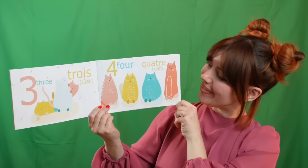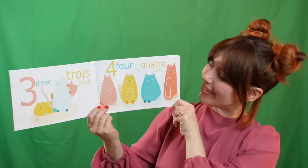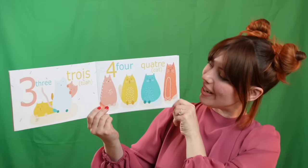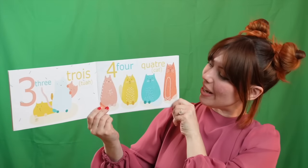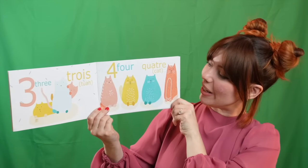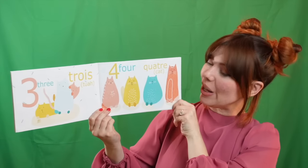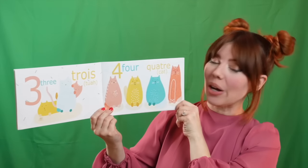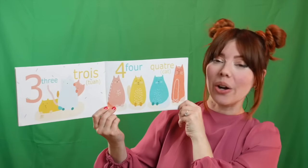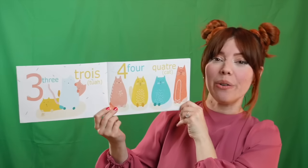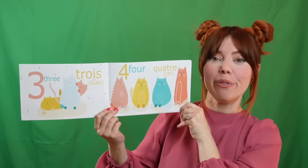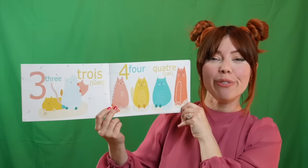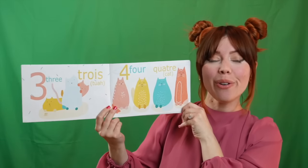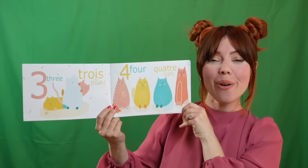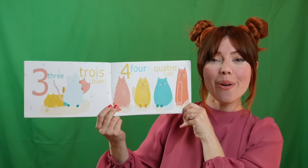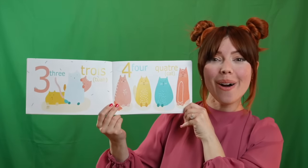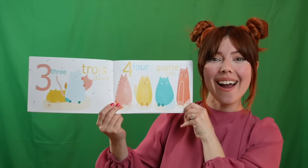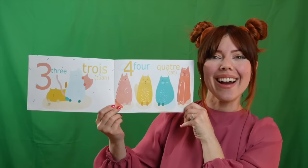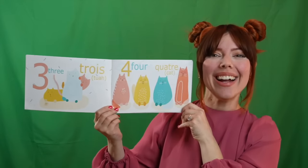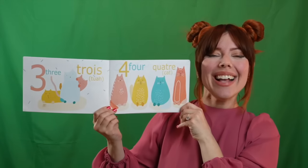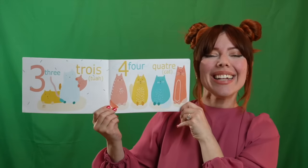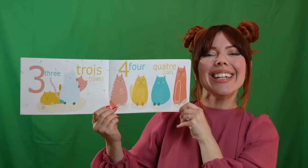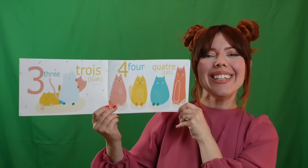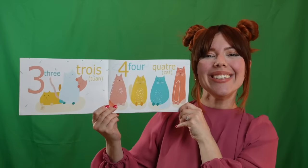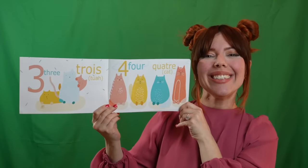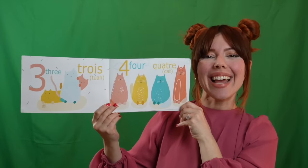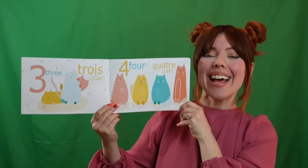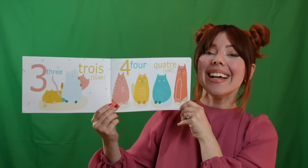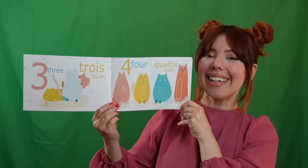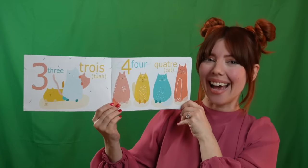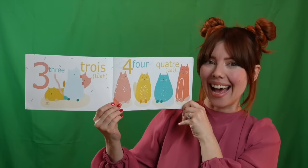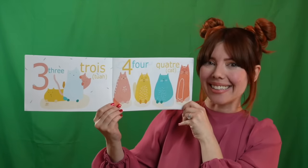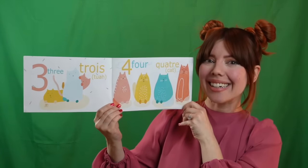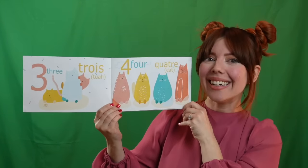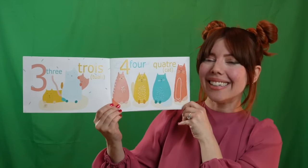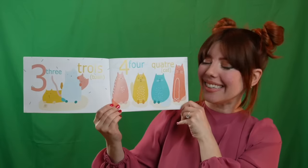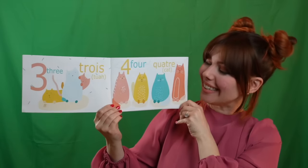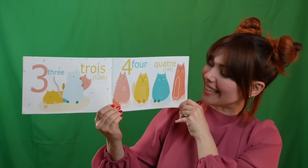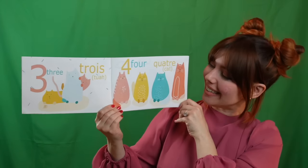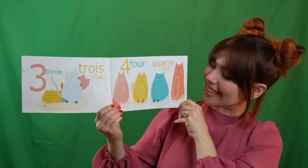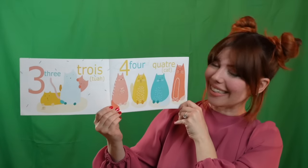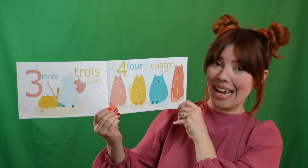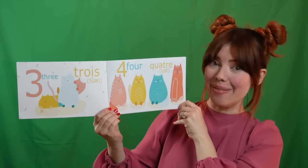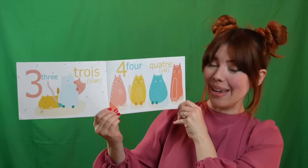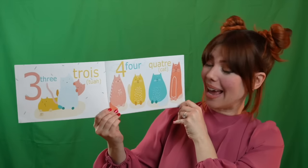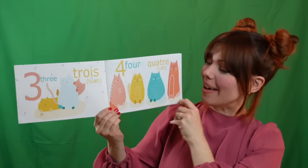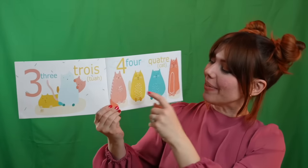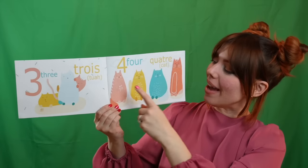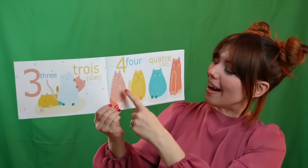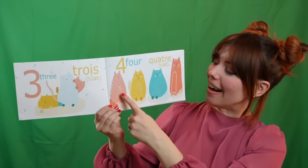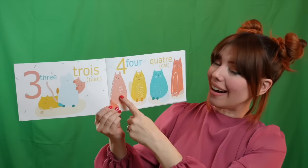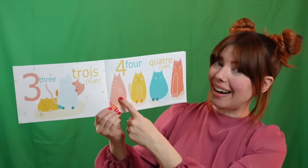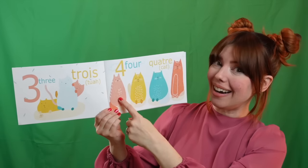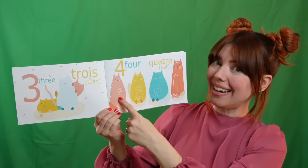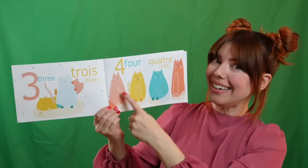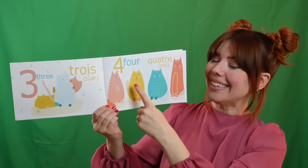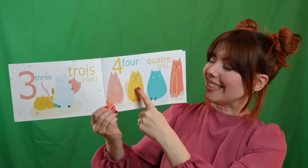trois. Look, four. Can you say quatre? Très bien. Un,